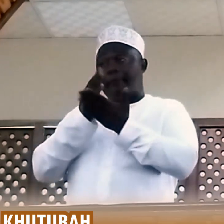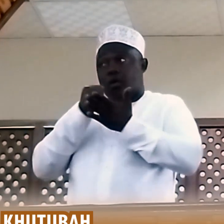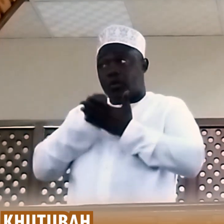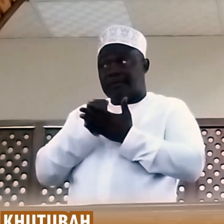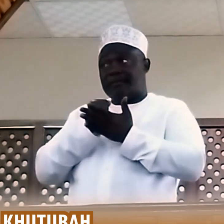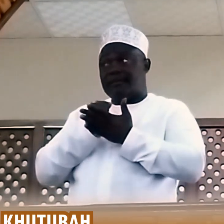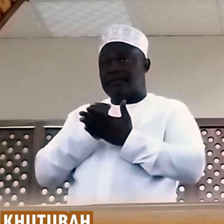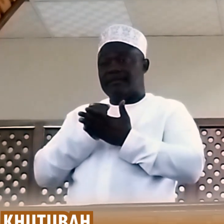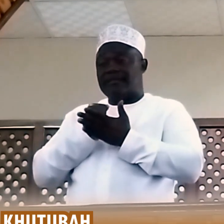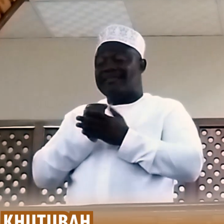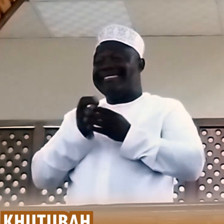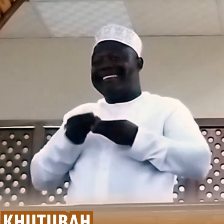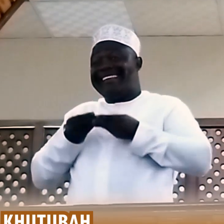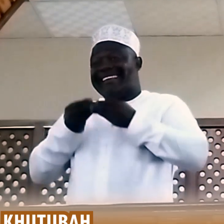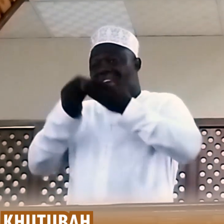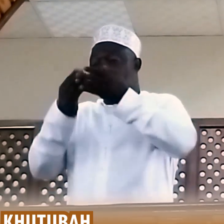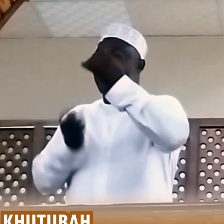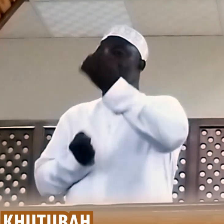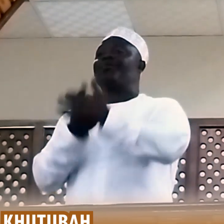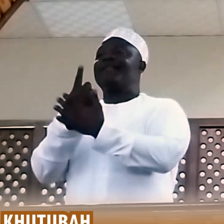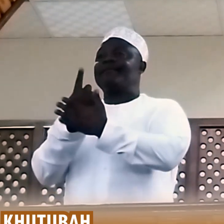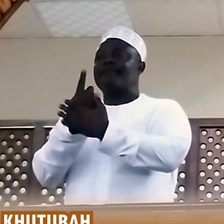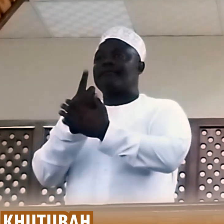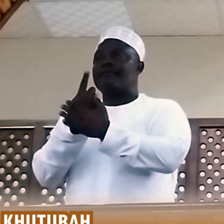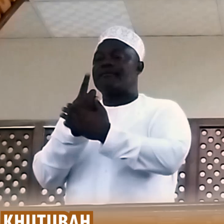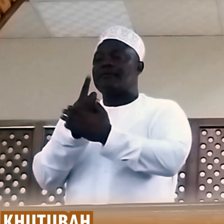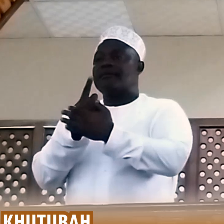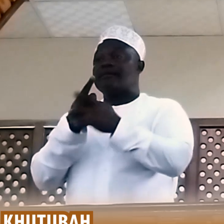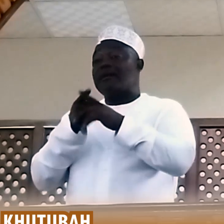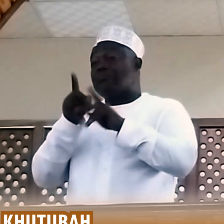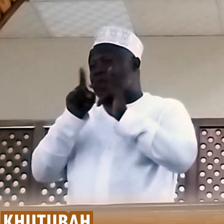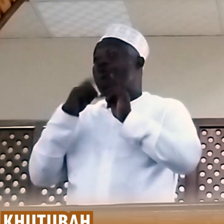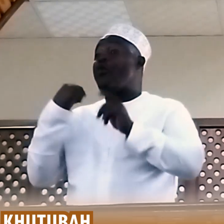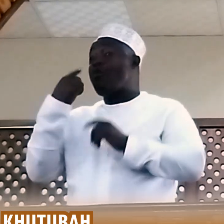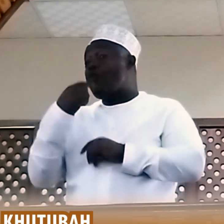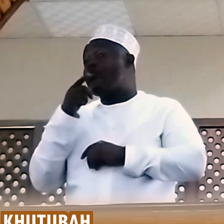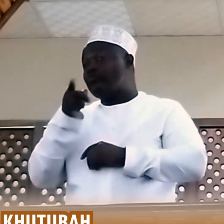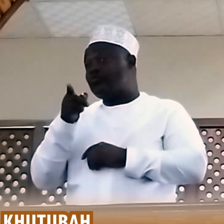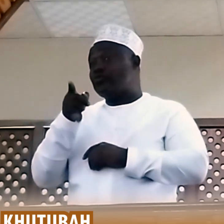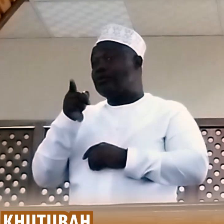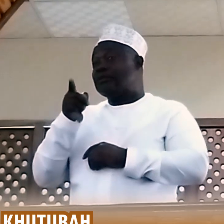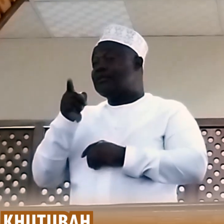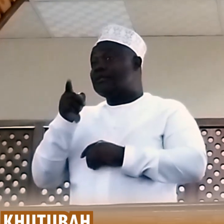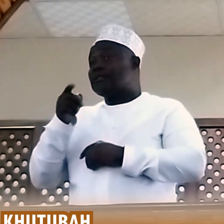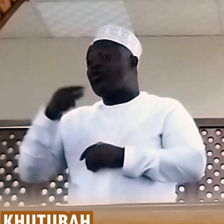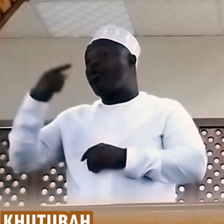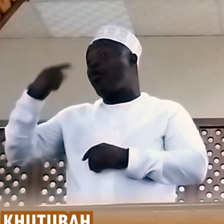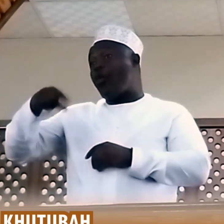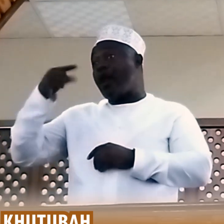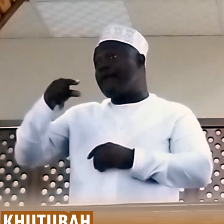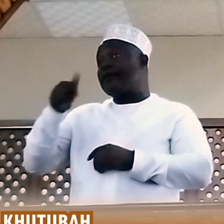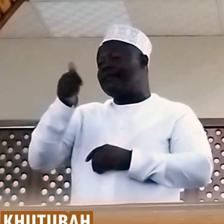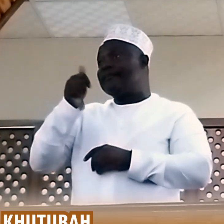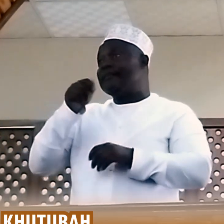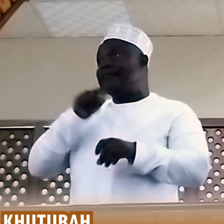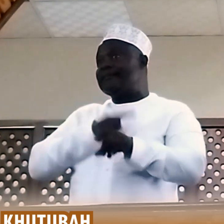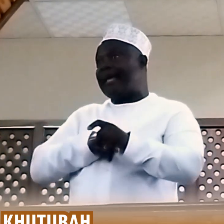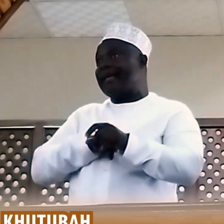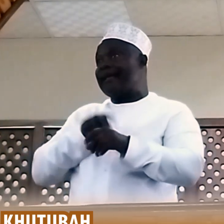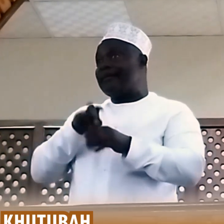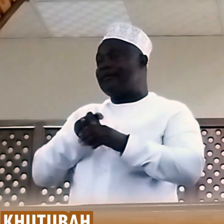because it gives the opportunity to those who are not qualified to step